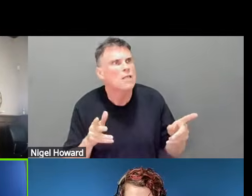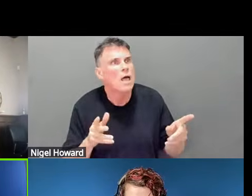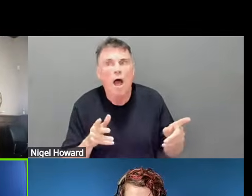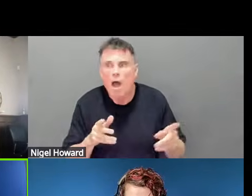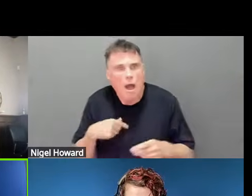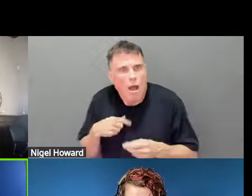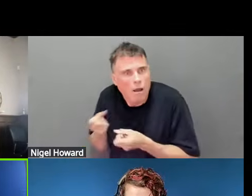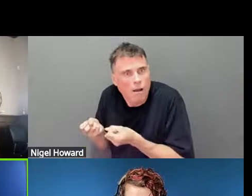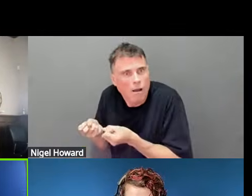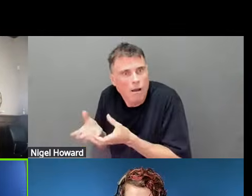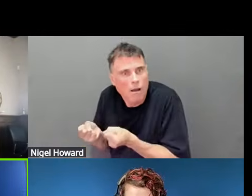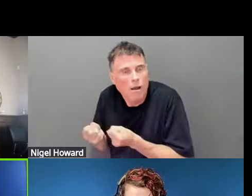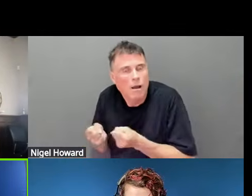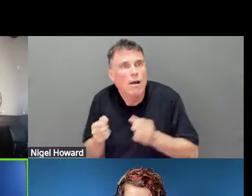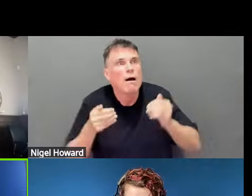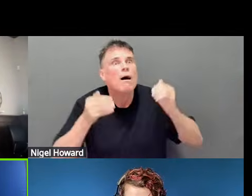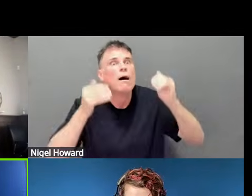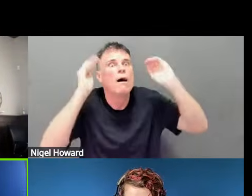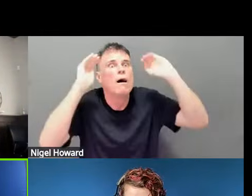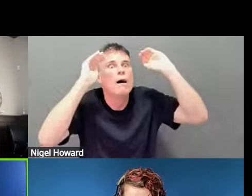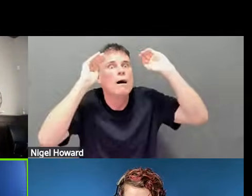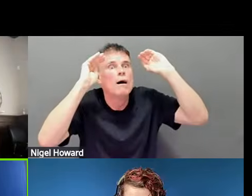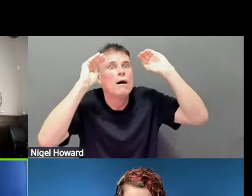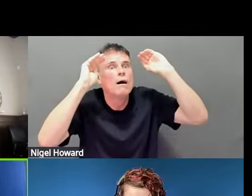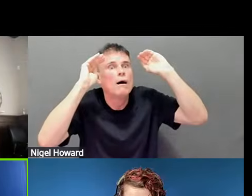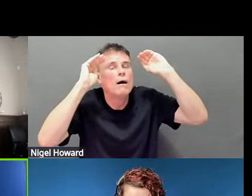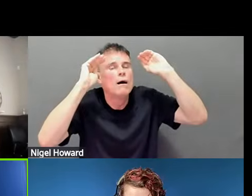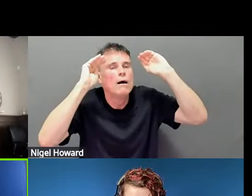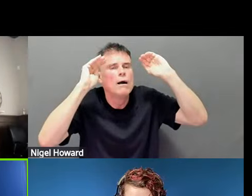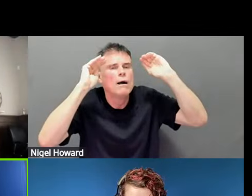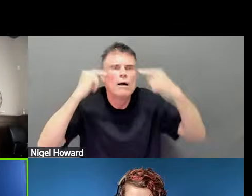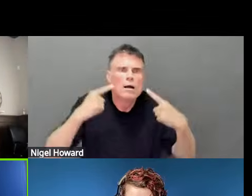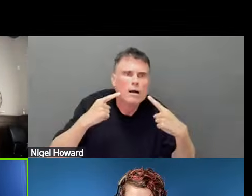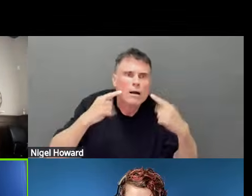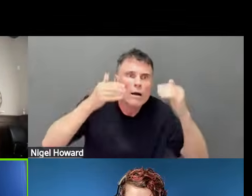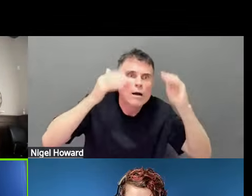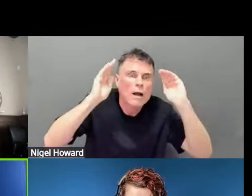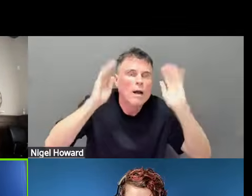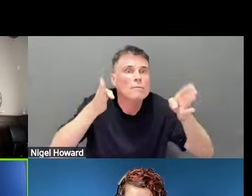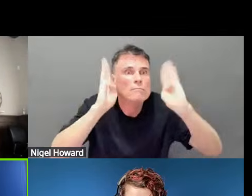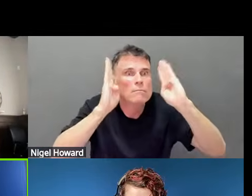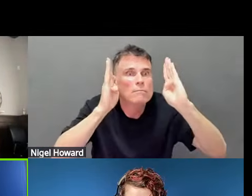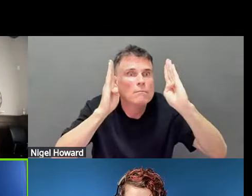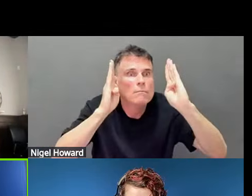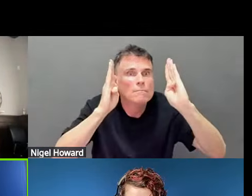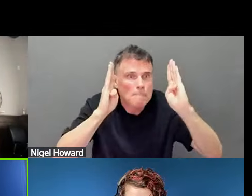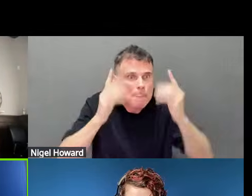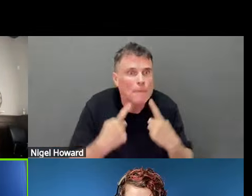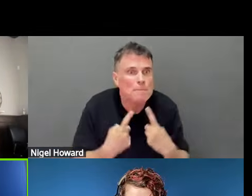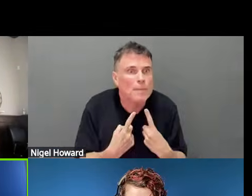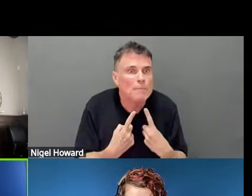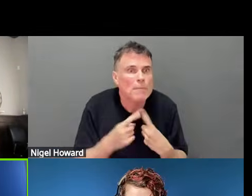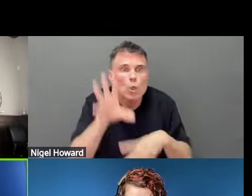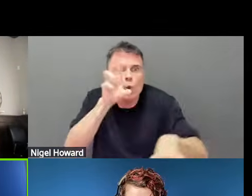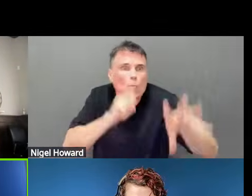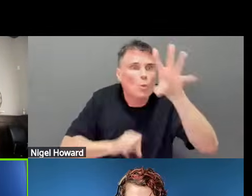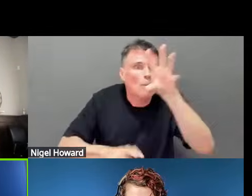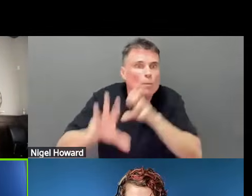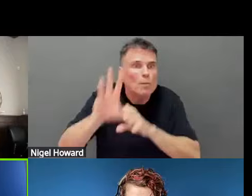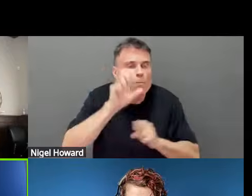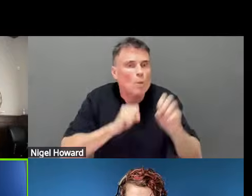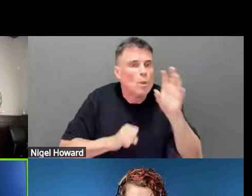me on the street and they have a deaf child and I sign to that child, those eyes are